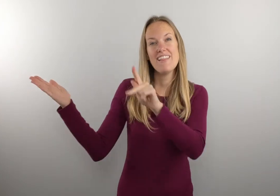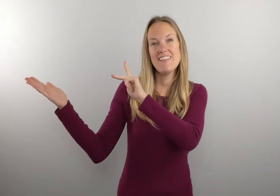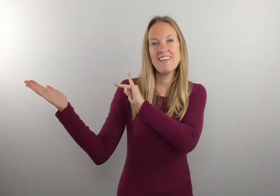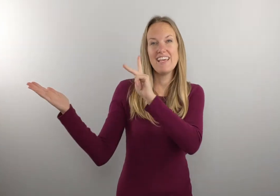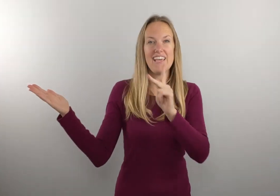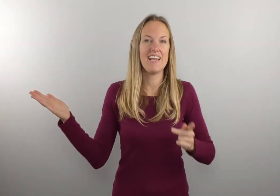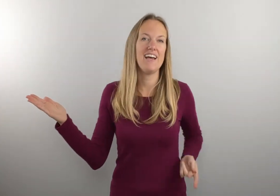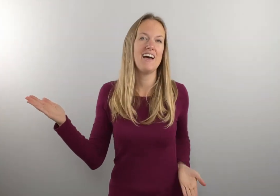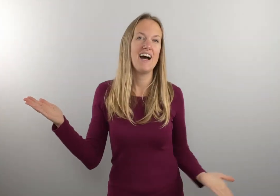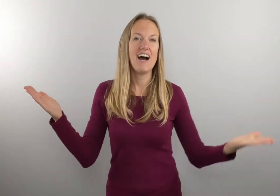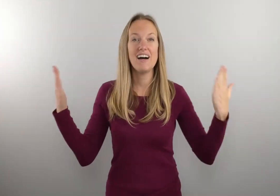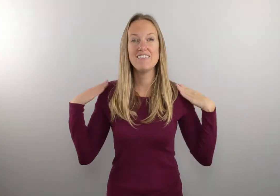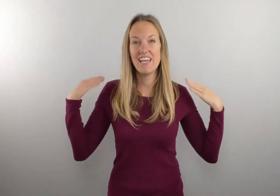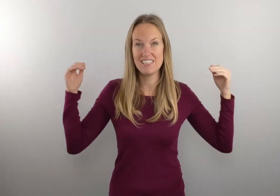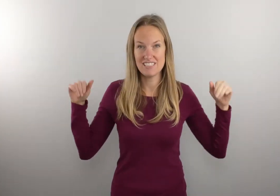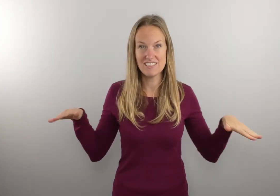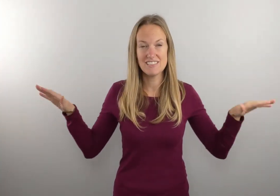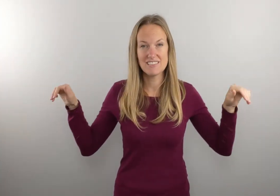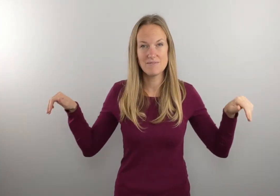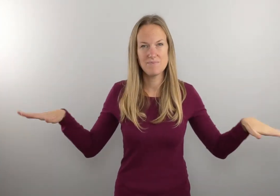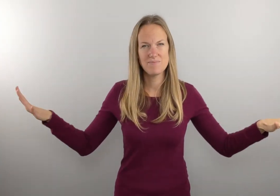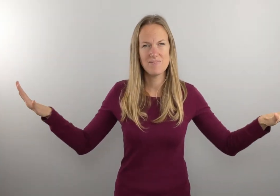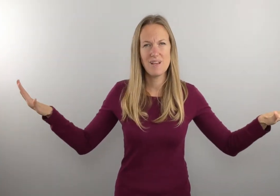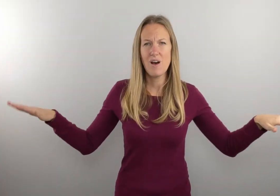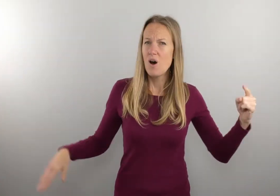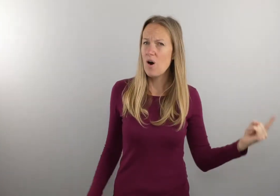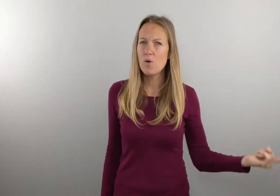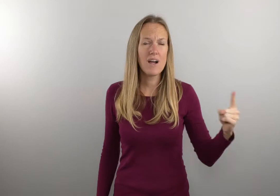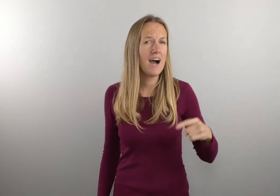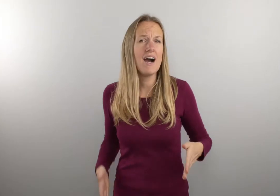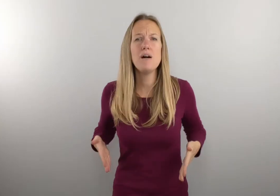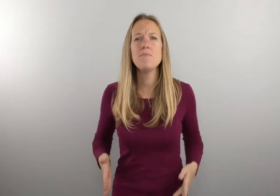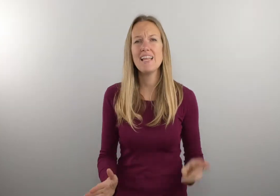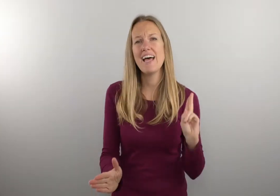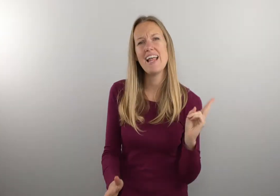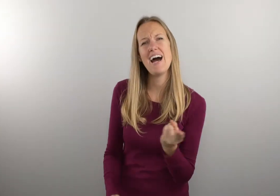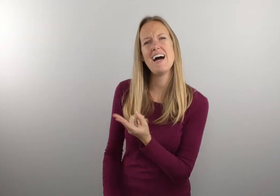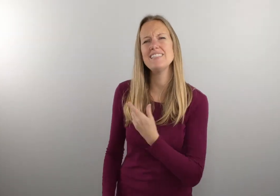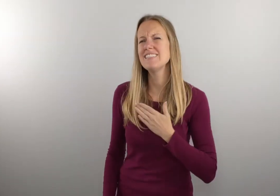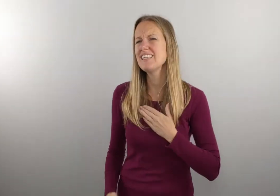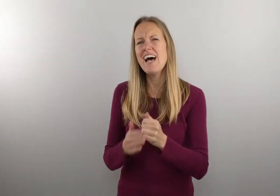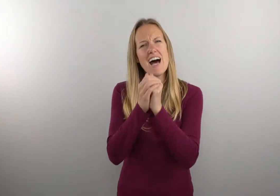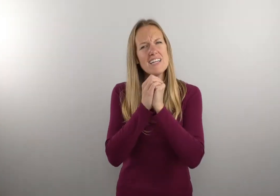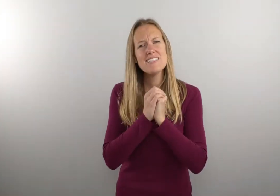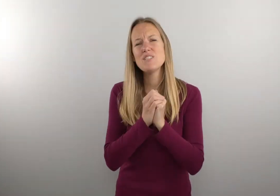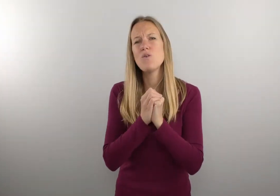the King of angels. O come, let us